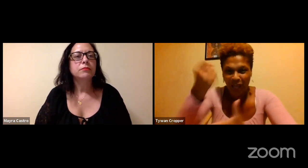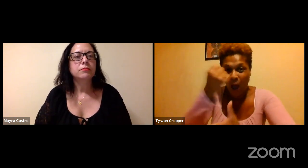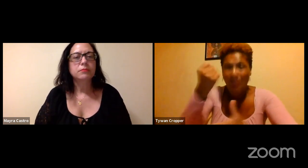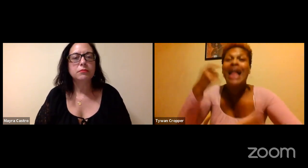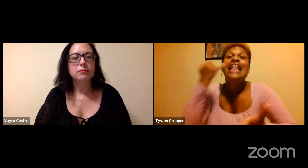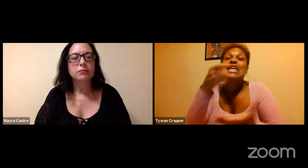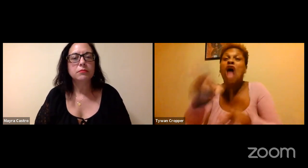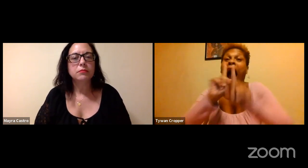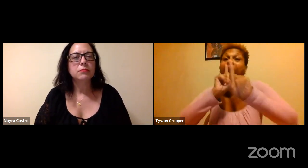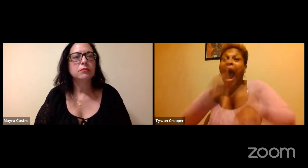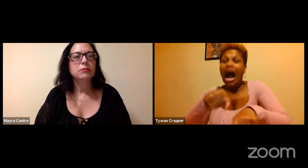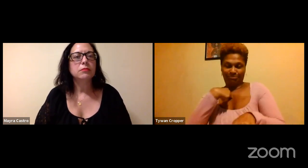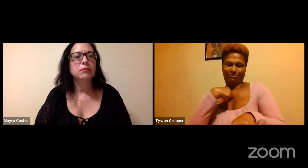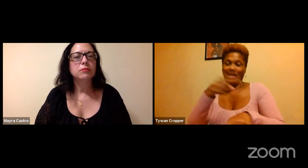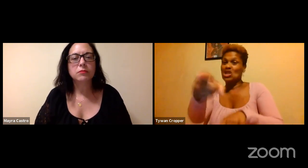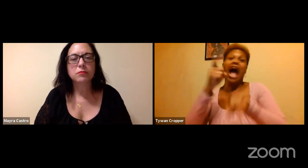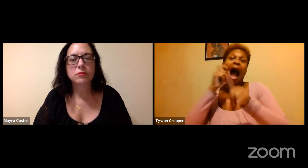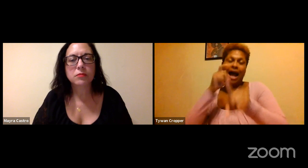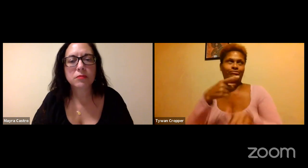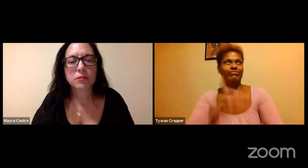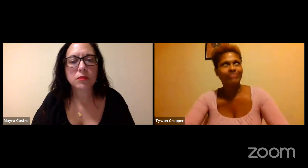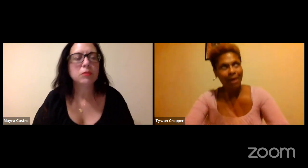it with us. Wait a minute. One just